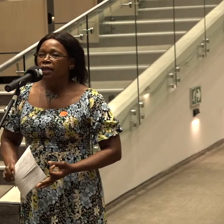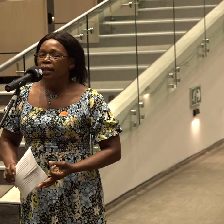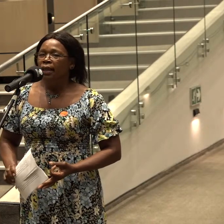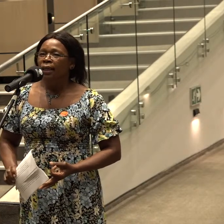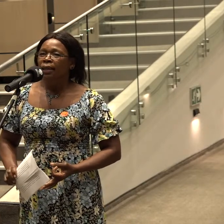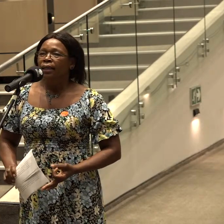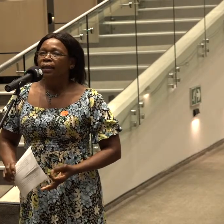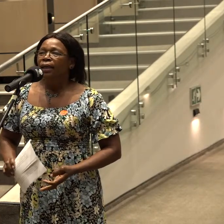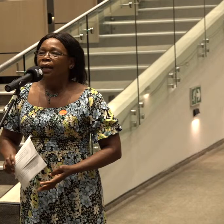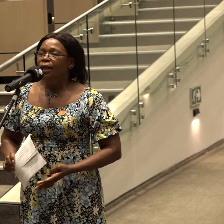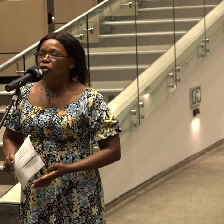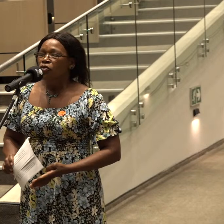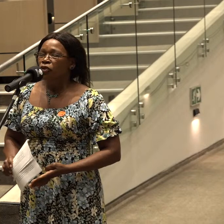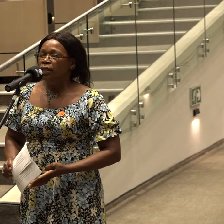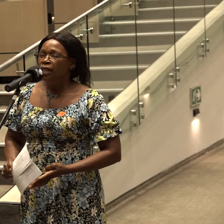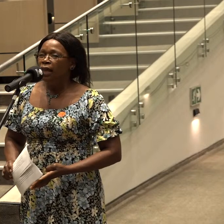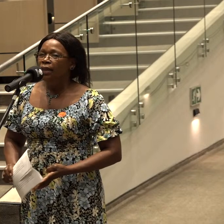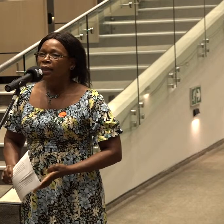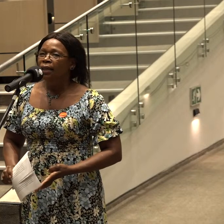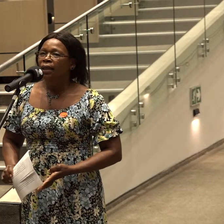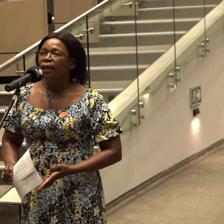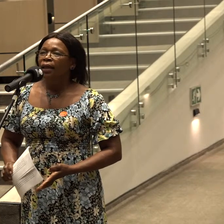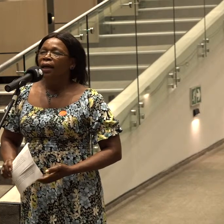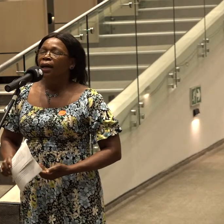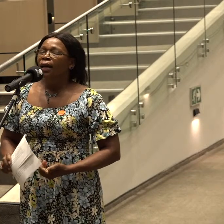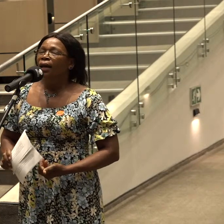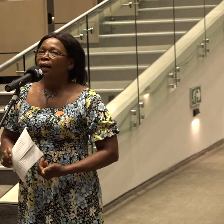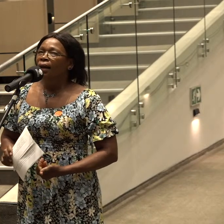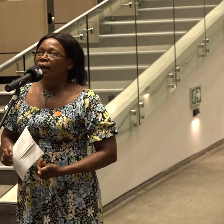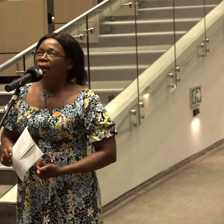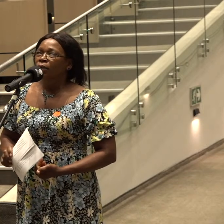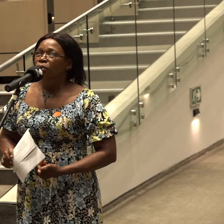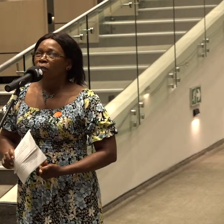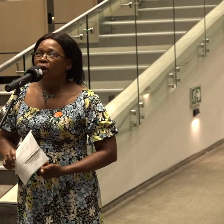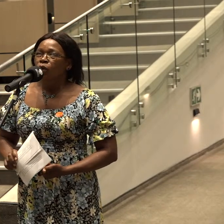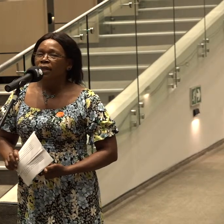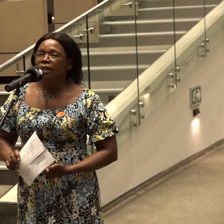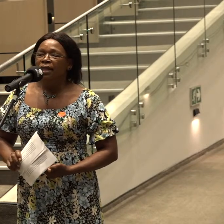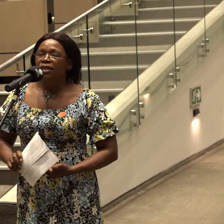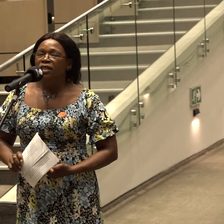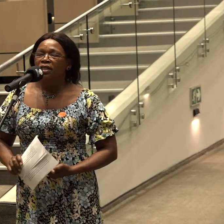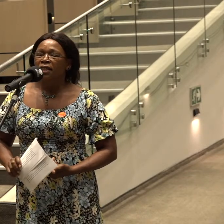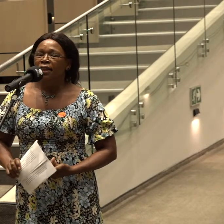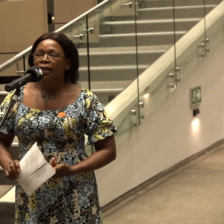123 low Fontaine 93